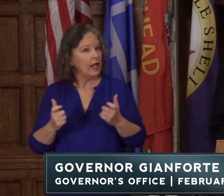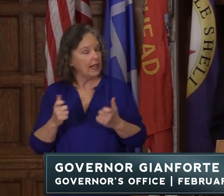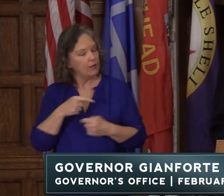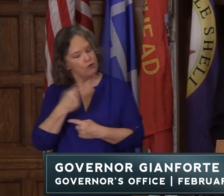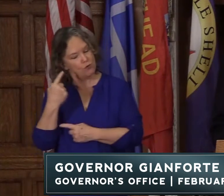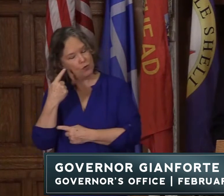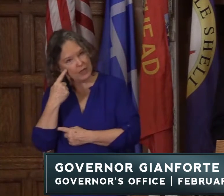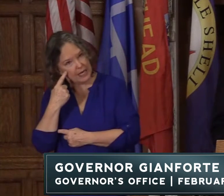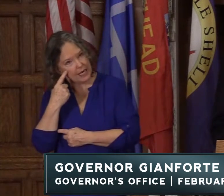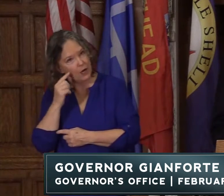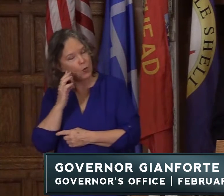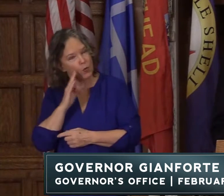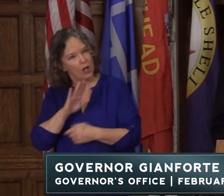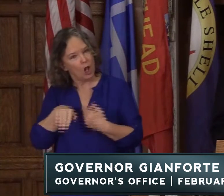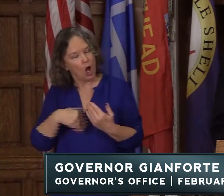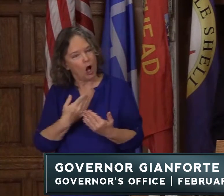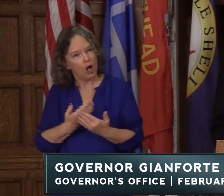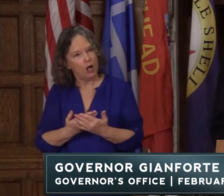them